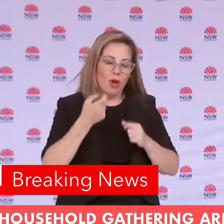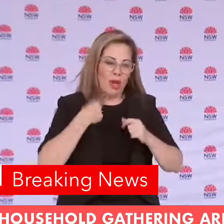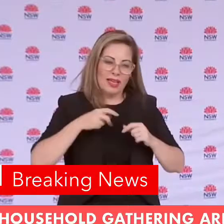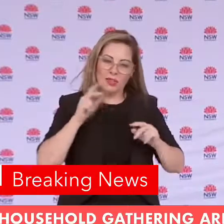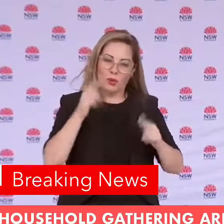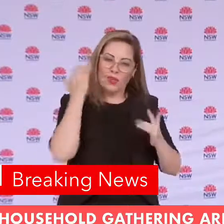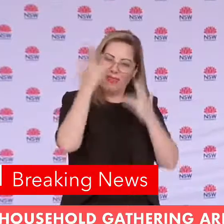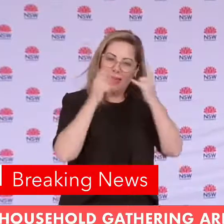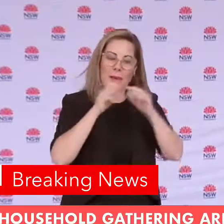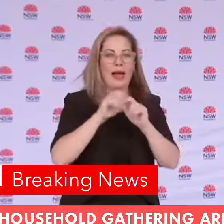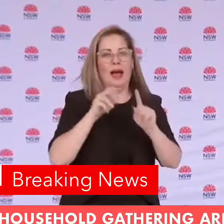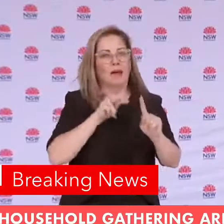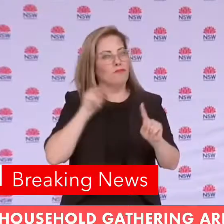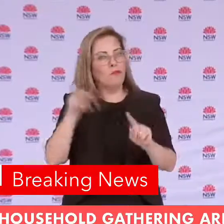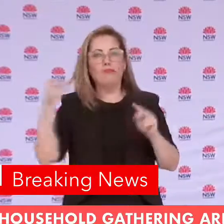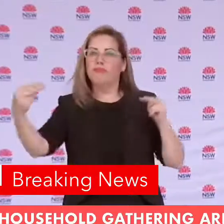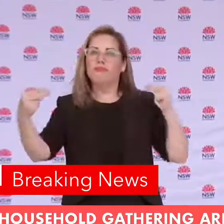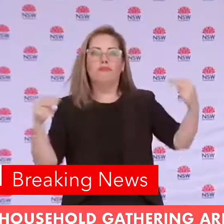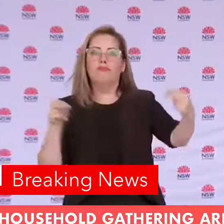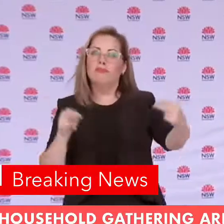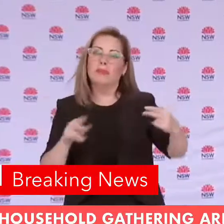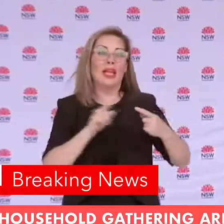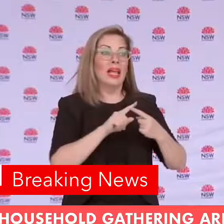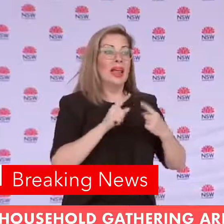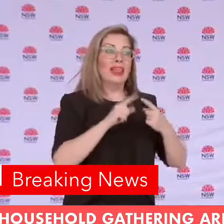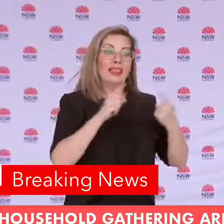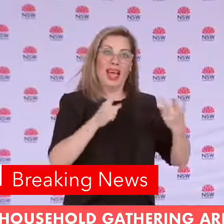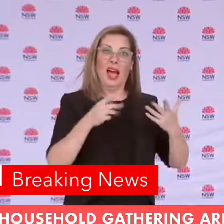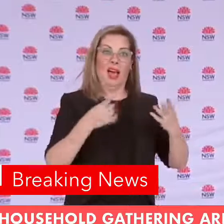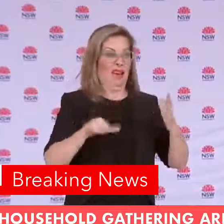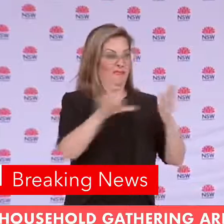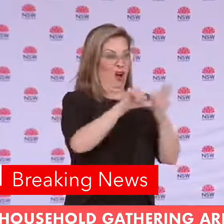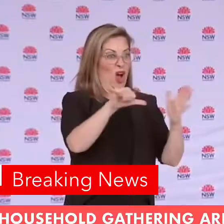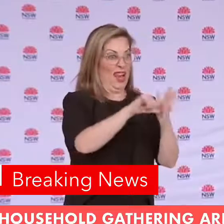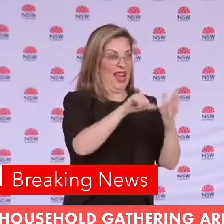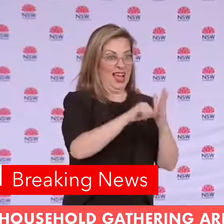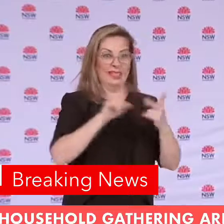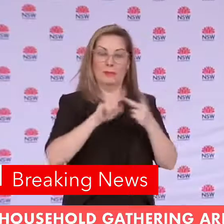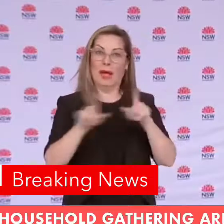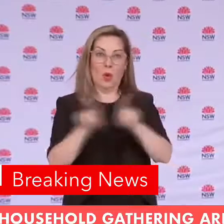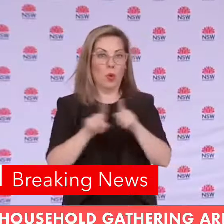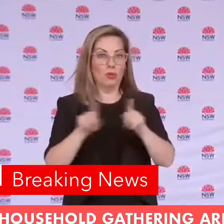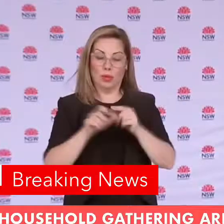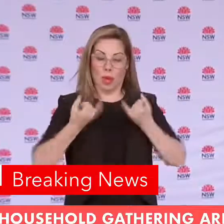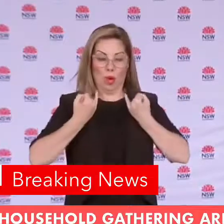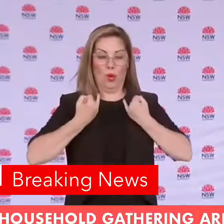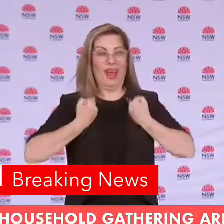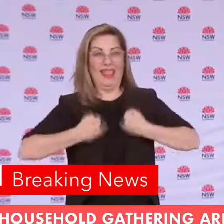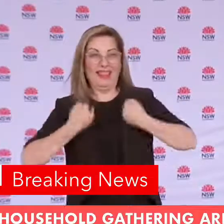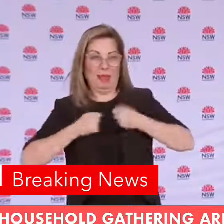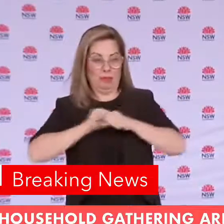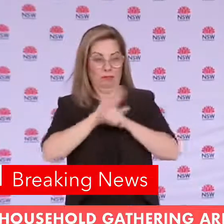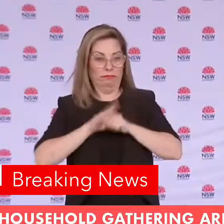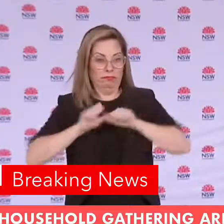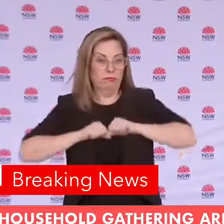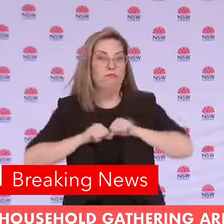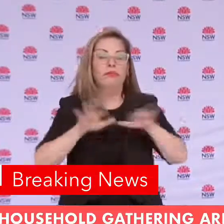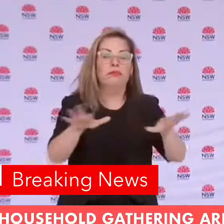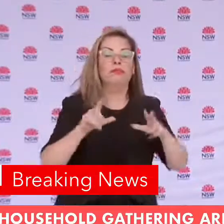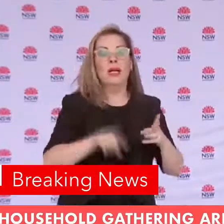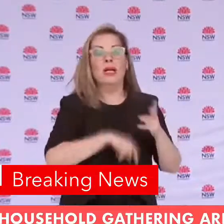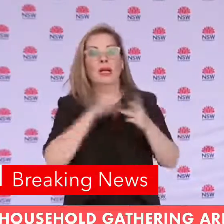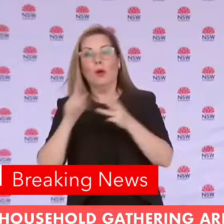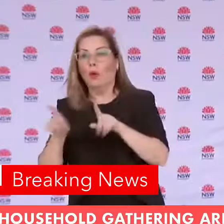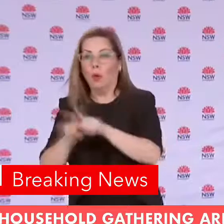greater population. You have to assess the medical risk against the risk of other things which will harm the community. And so we take all of that